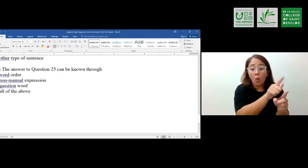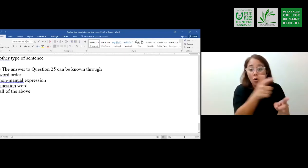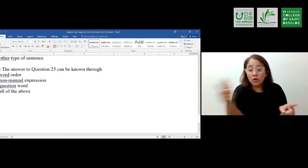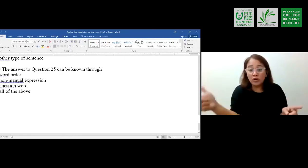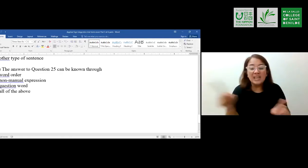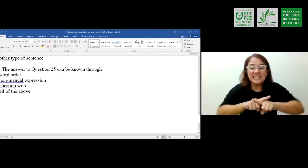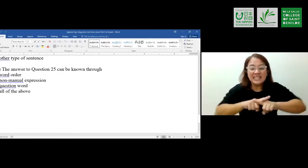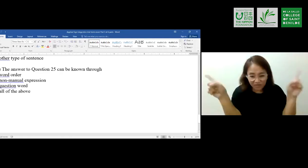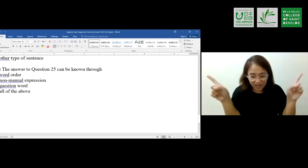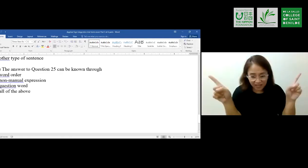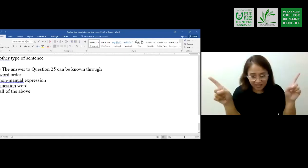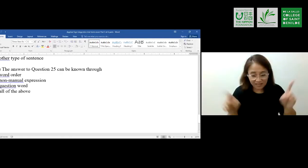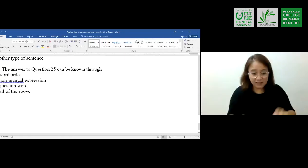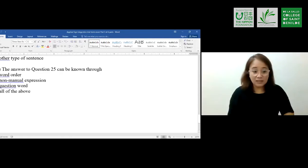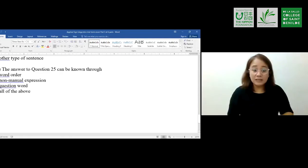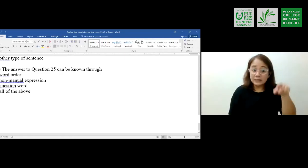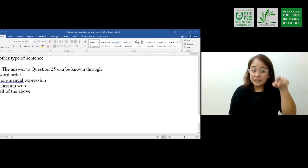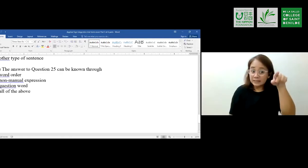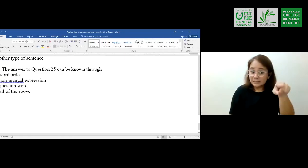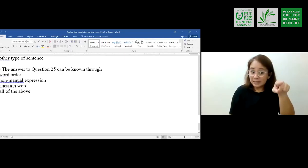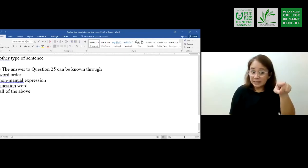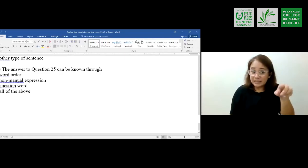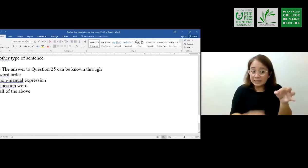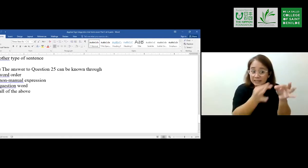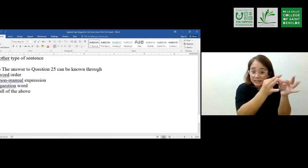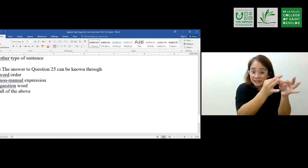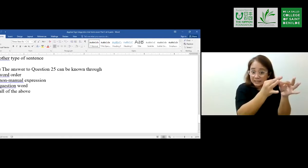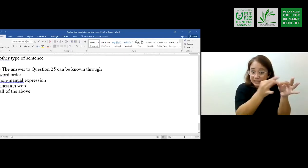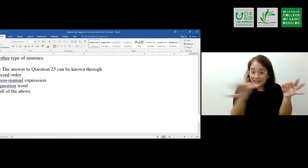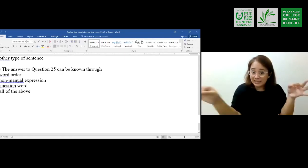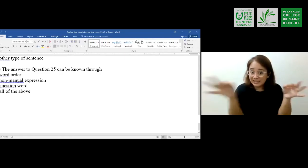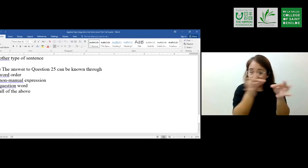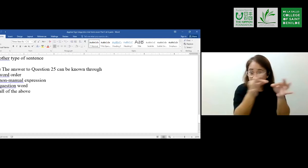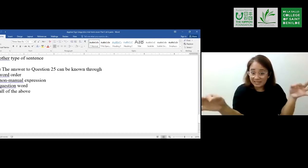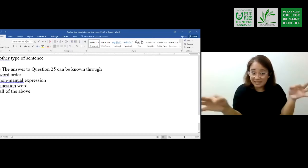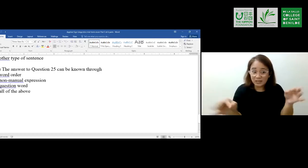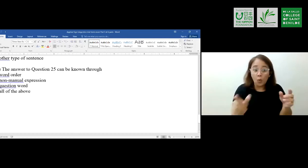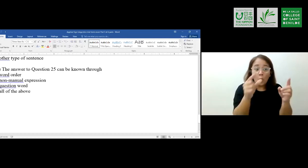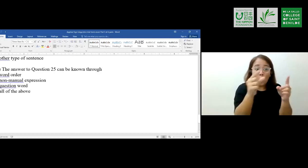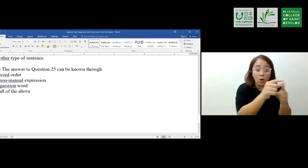the word order for a statement and a question is exactly the same.